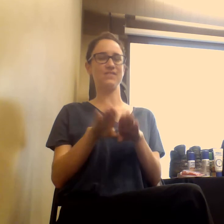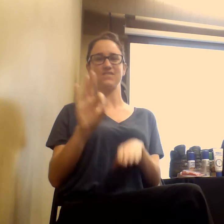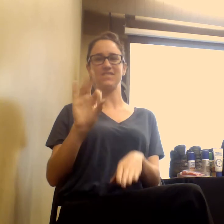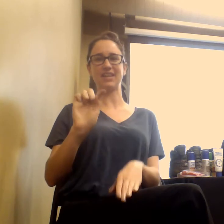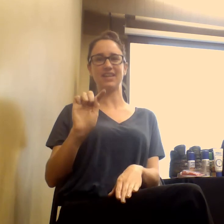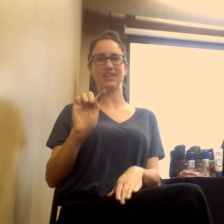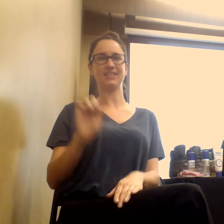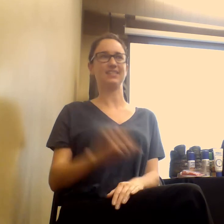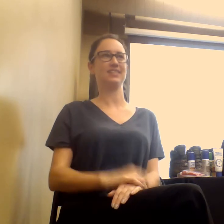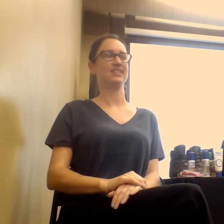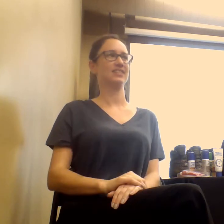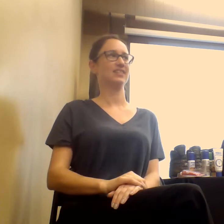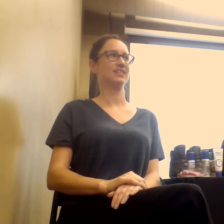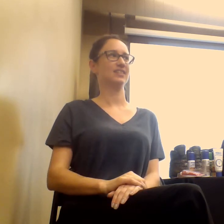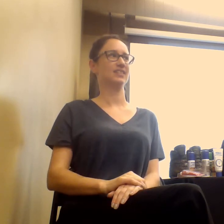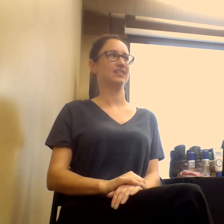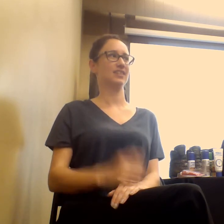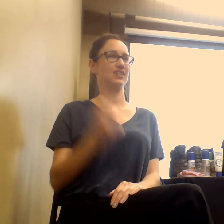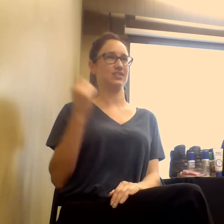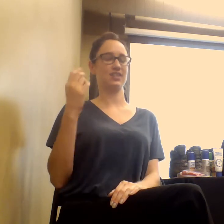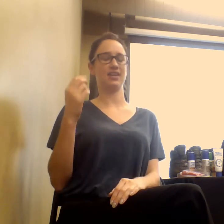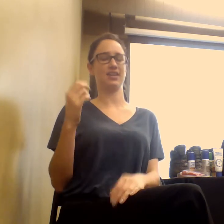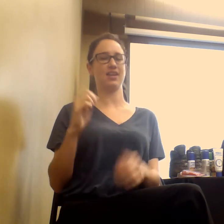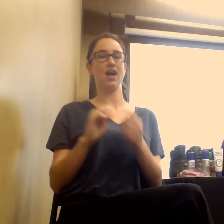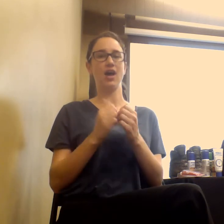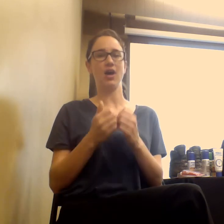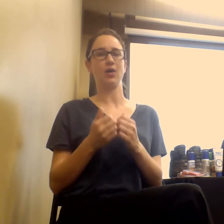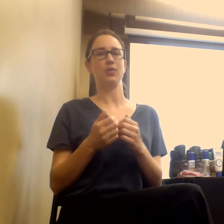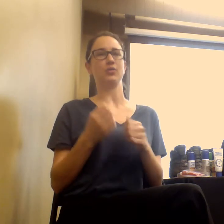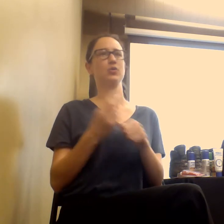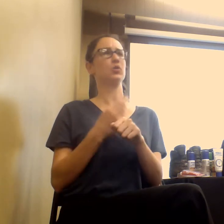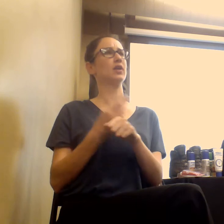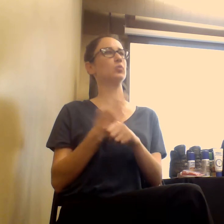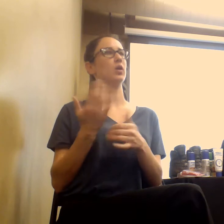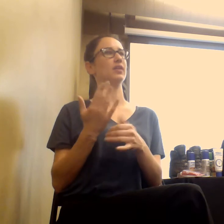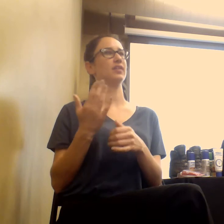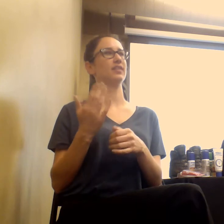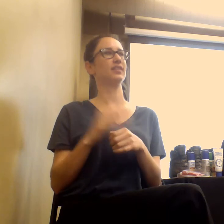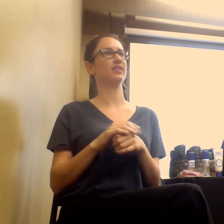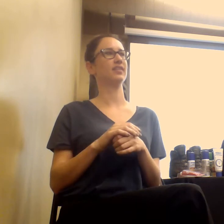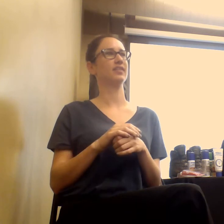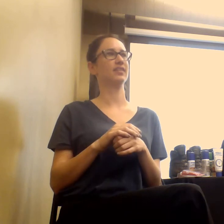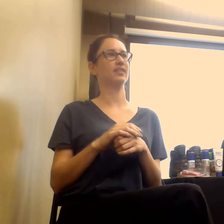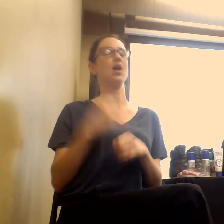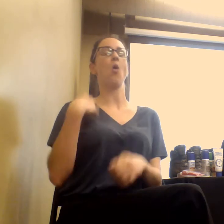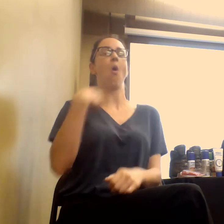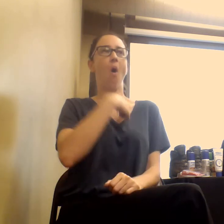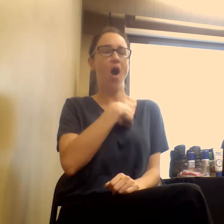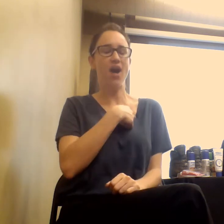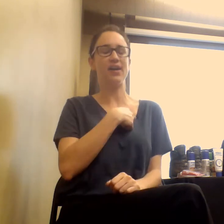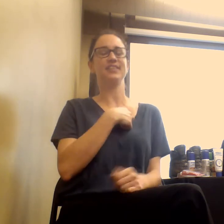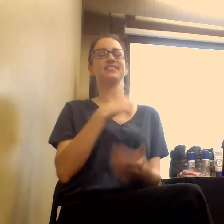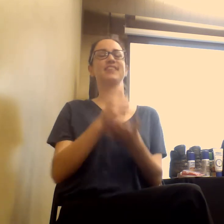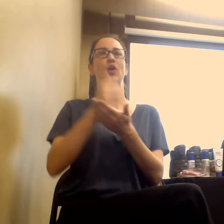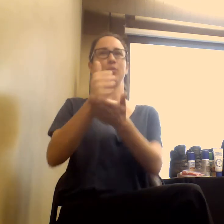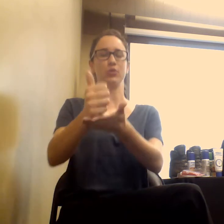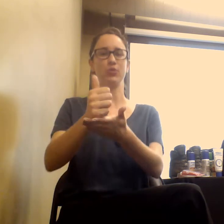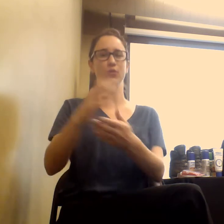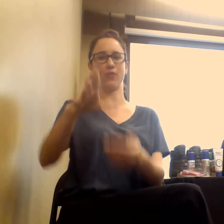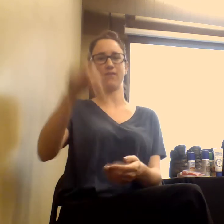to utilize us to help you measure your feet properly. We don't expect for you to go home and do it. Boot lacing techniques is a big part of